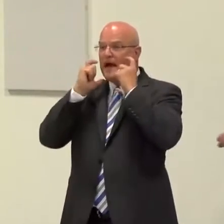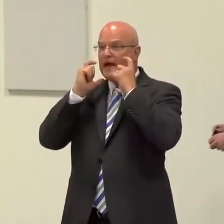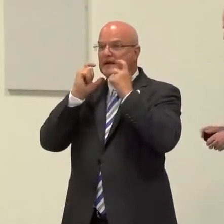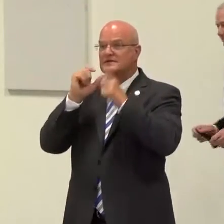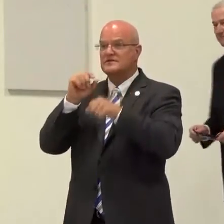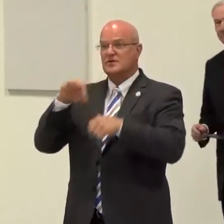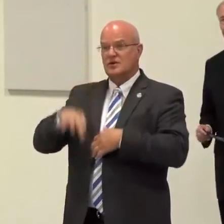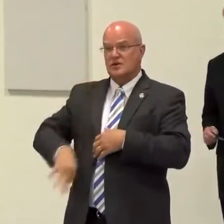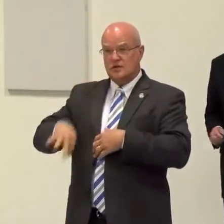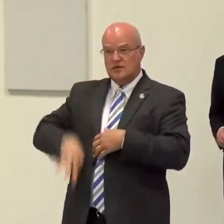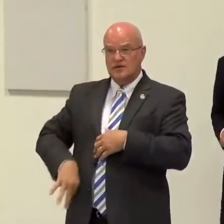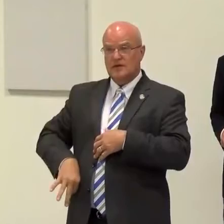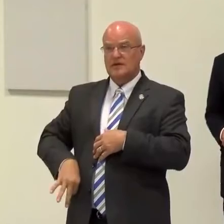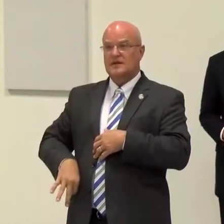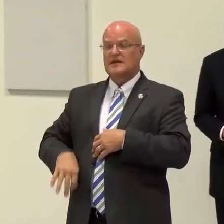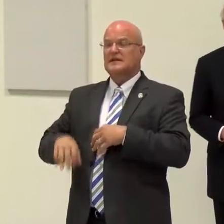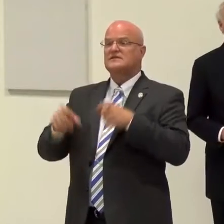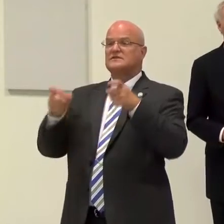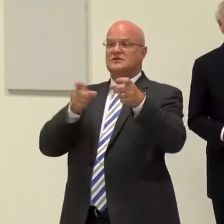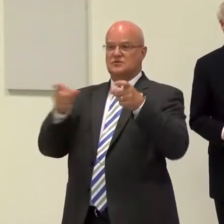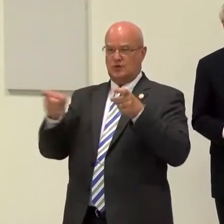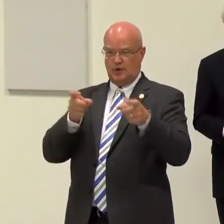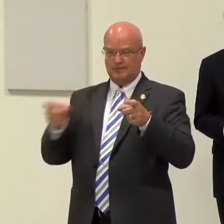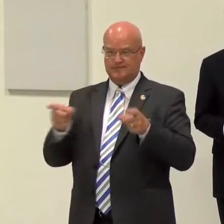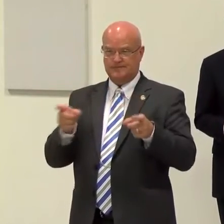very useful in source control.